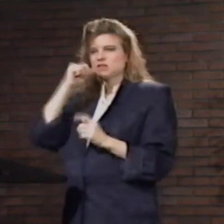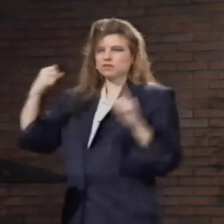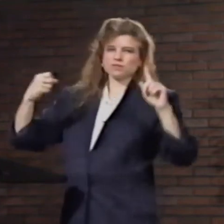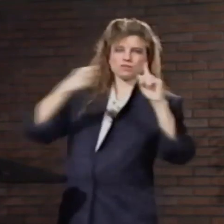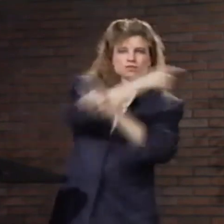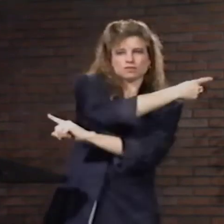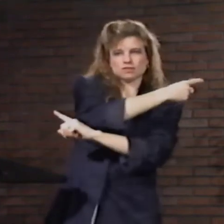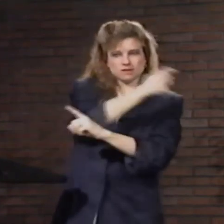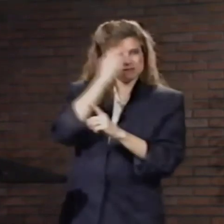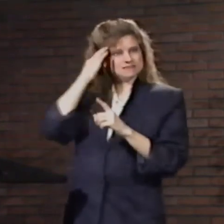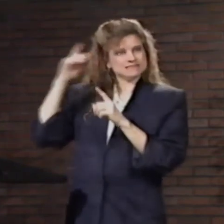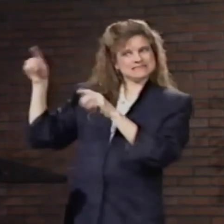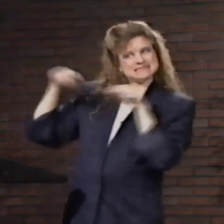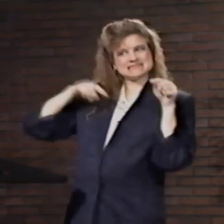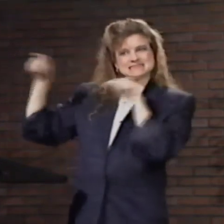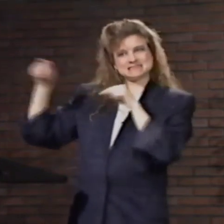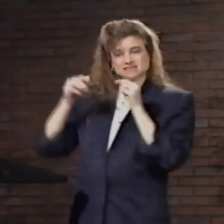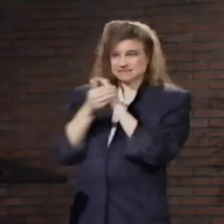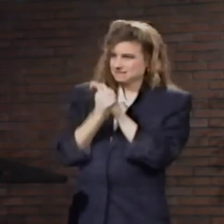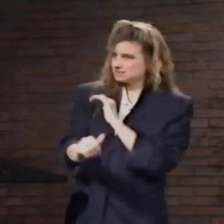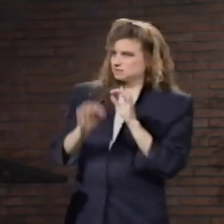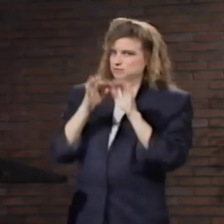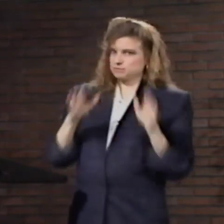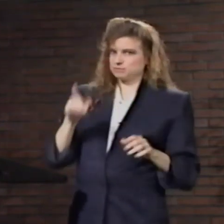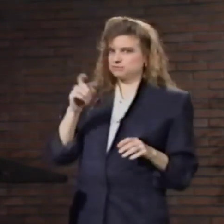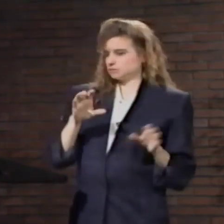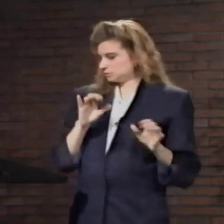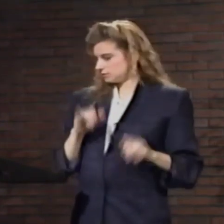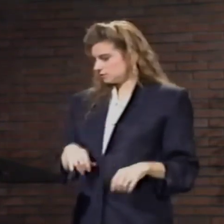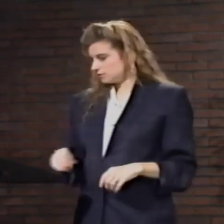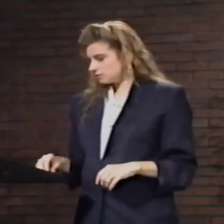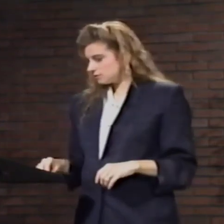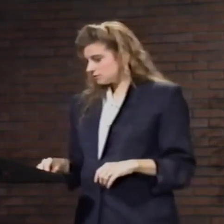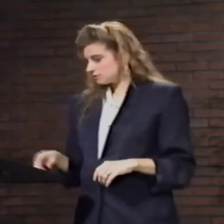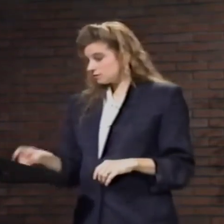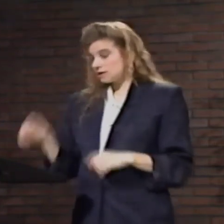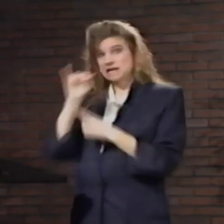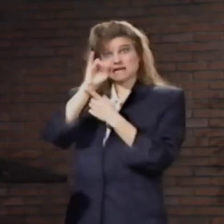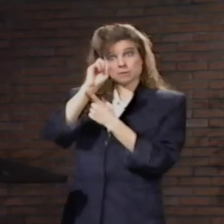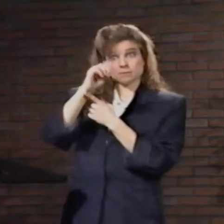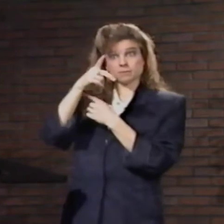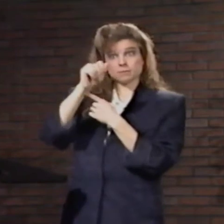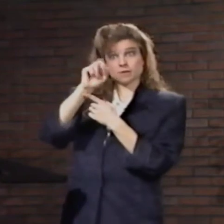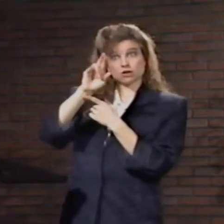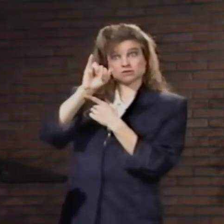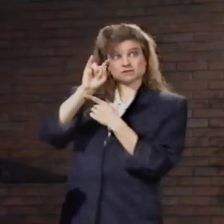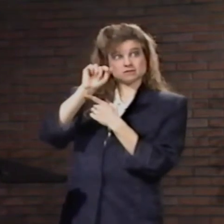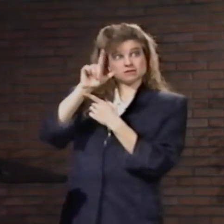Accurately means that what I say and what the interpreter says are the same conceptually.